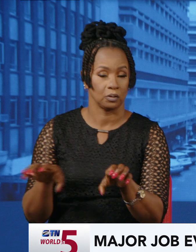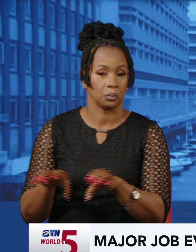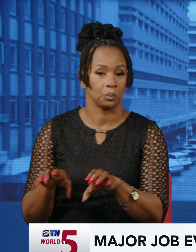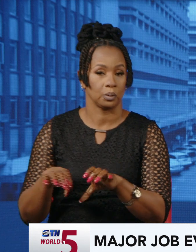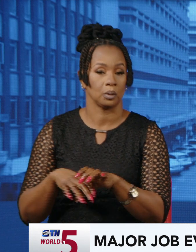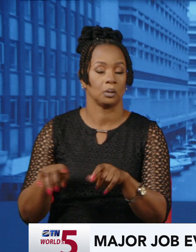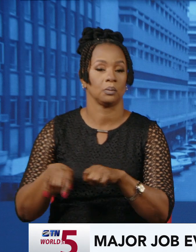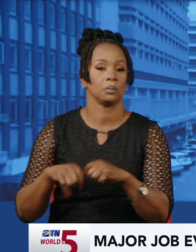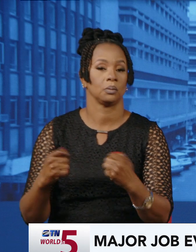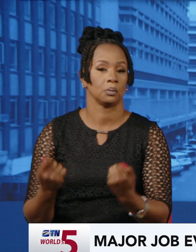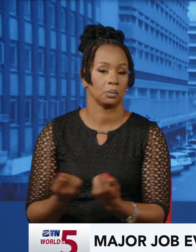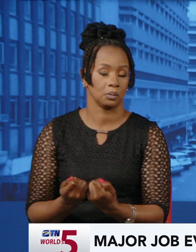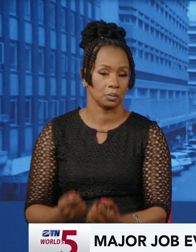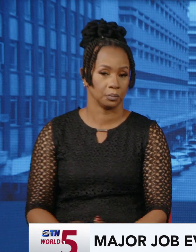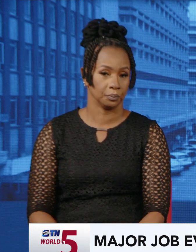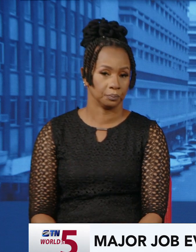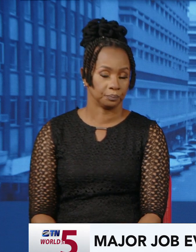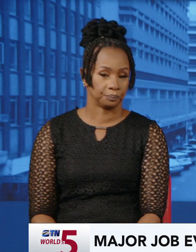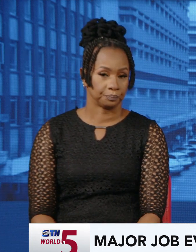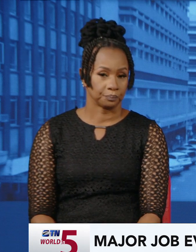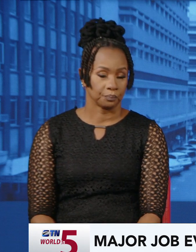an organization.